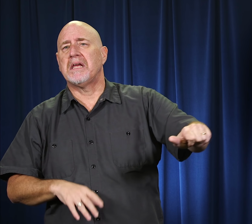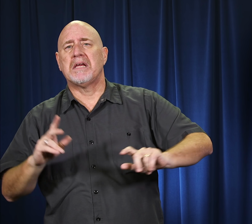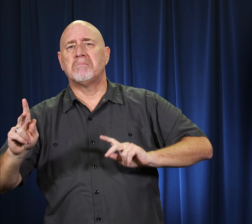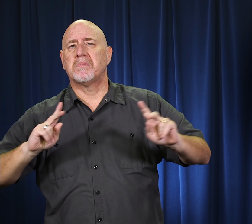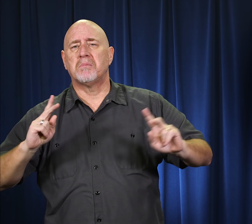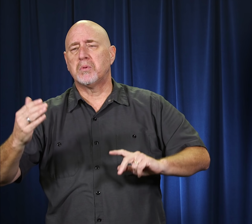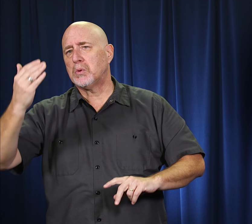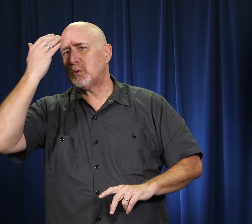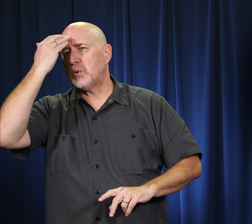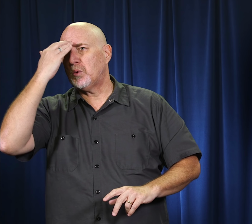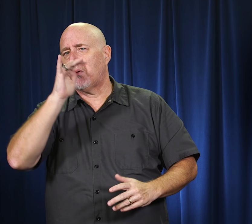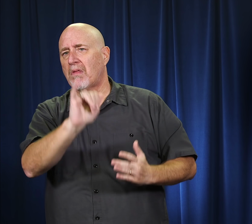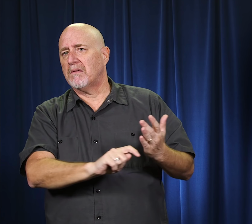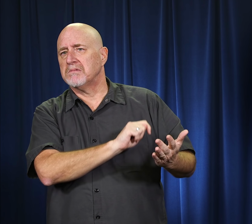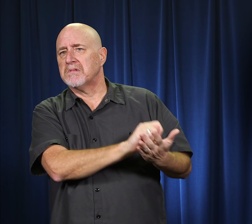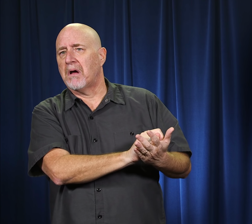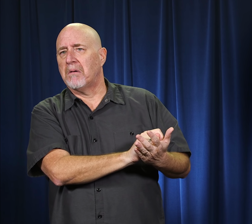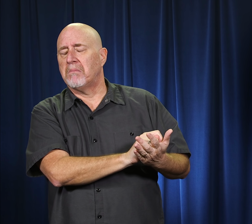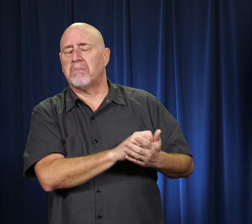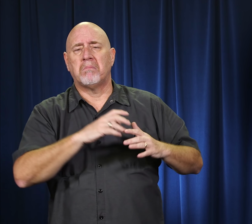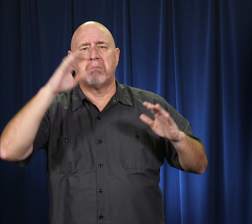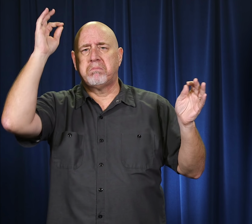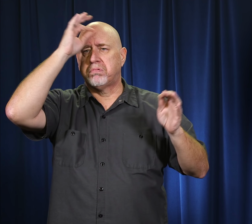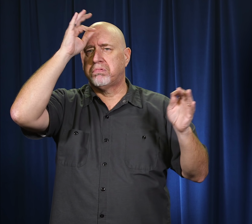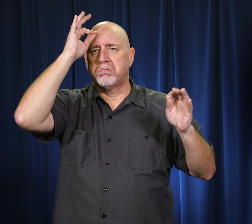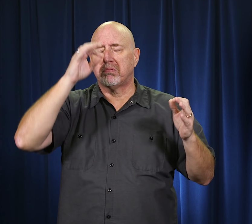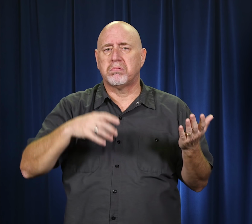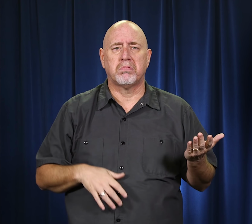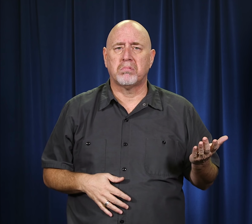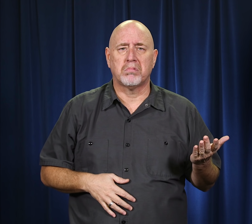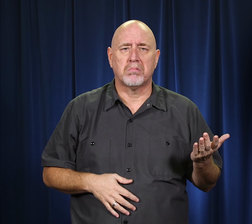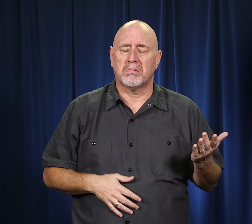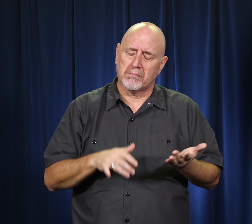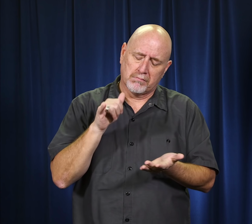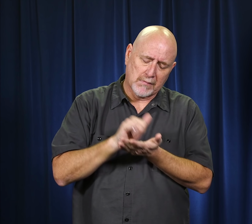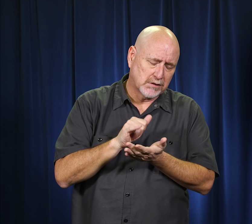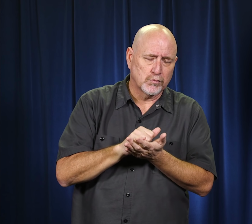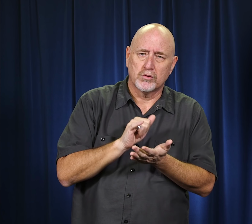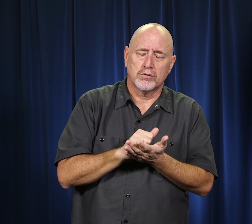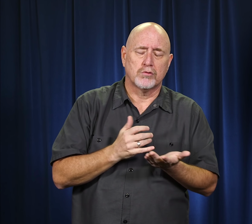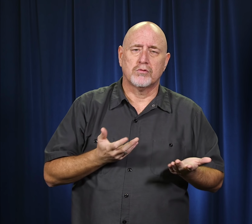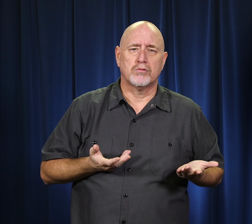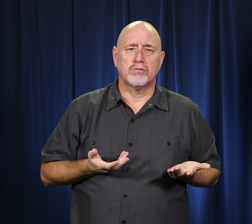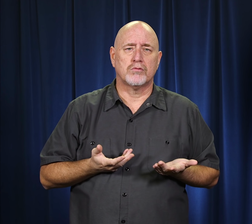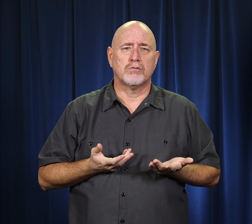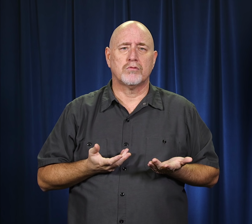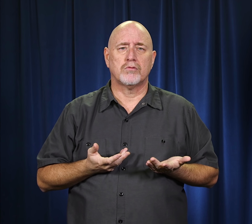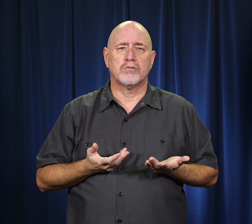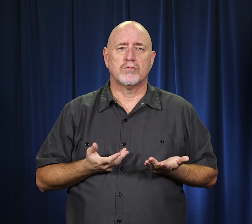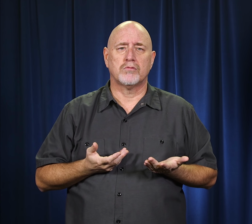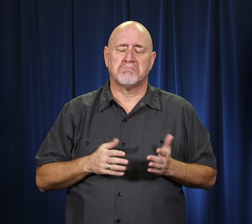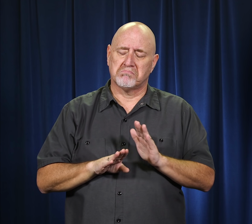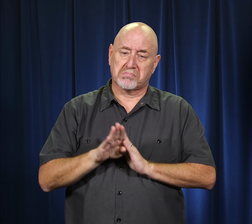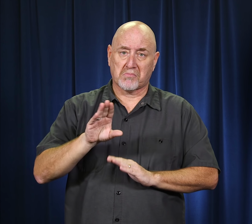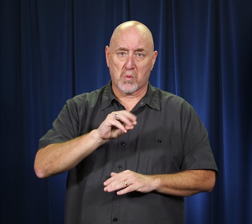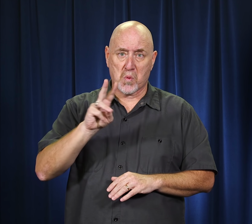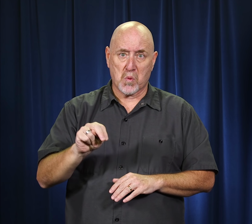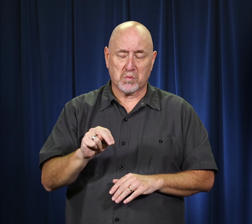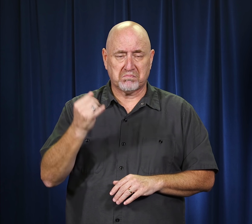the humans who were alive at the time during the writers' lives could have possibly come up with on their